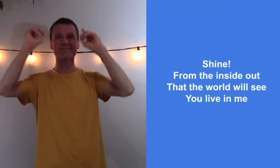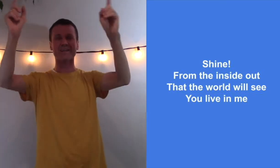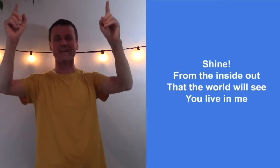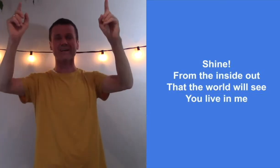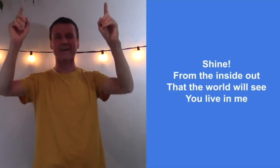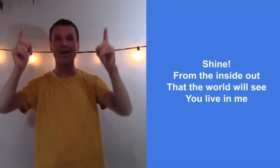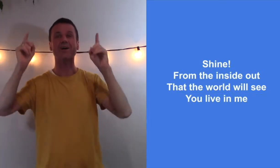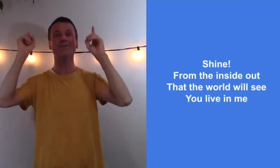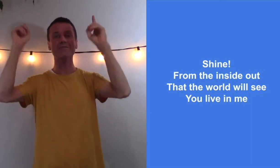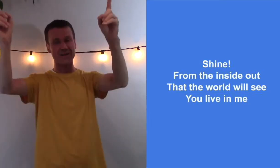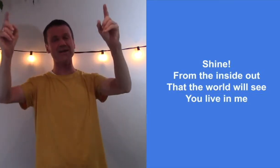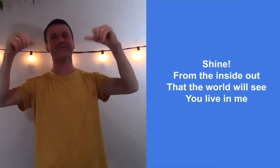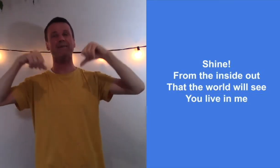see you live in me.